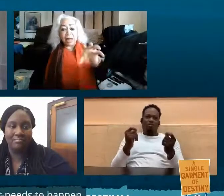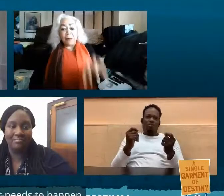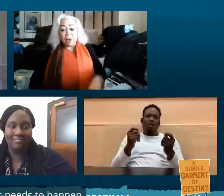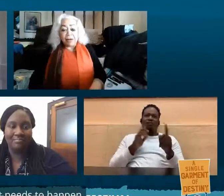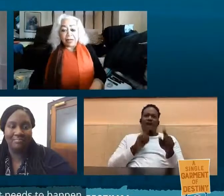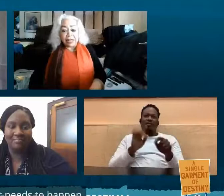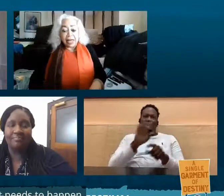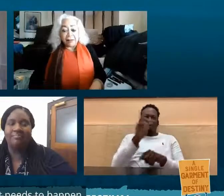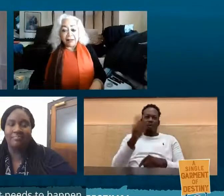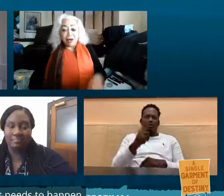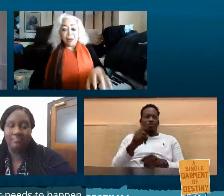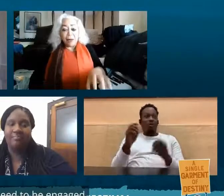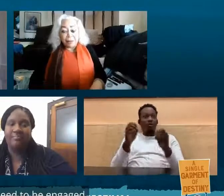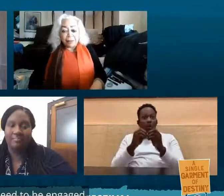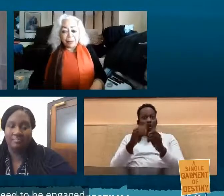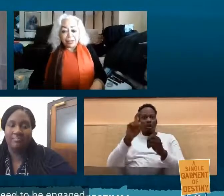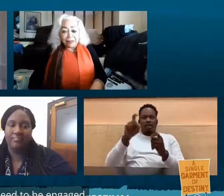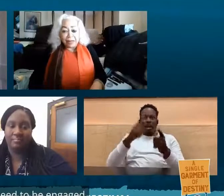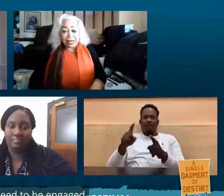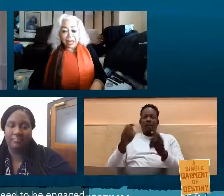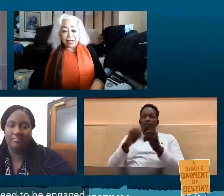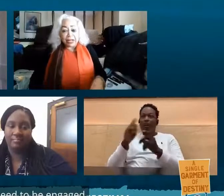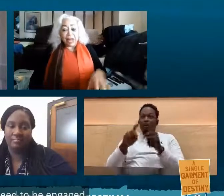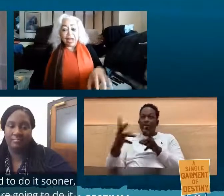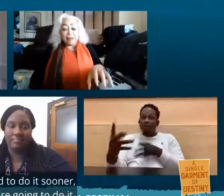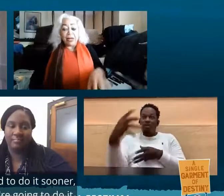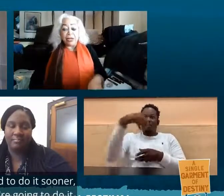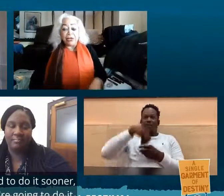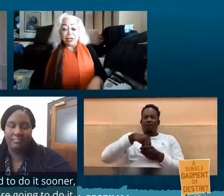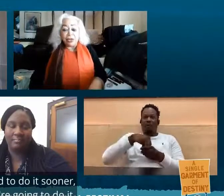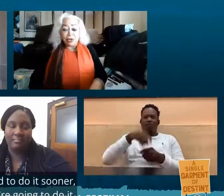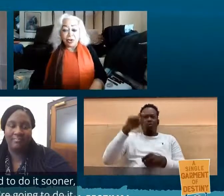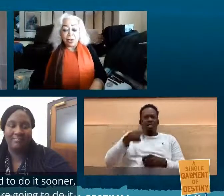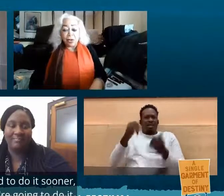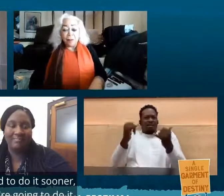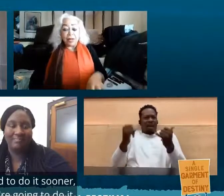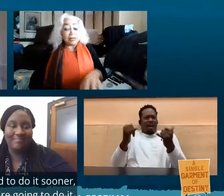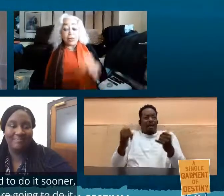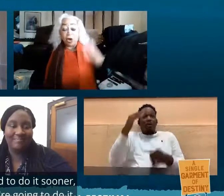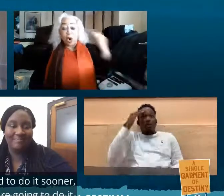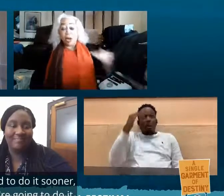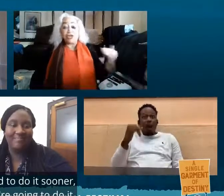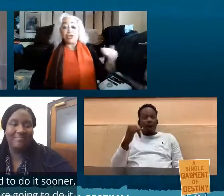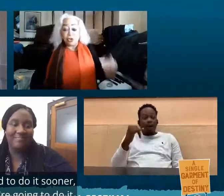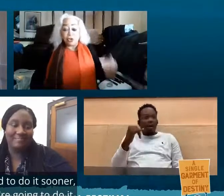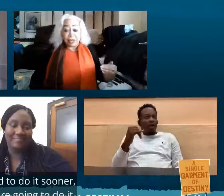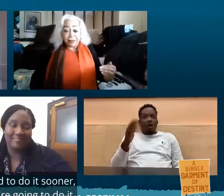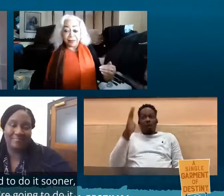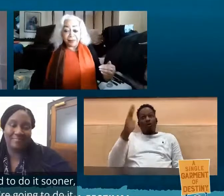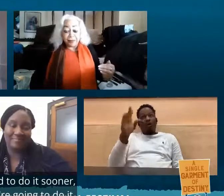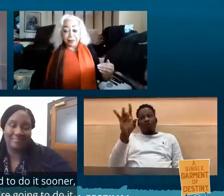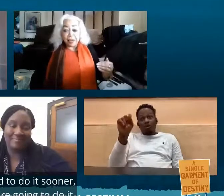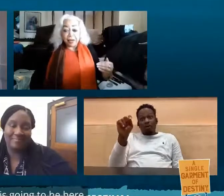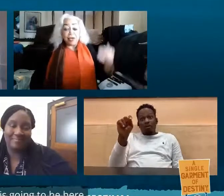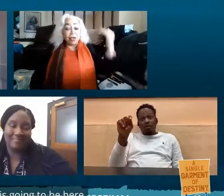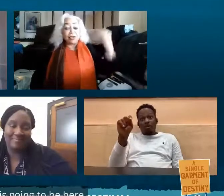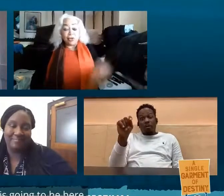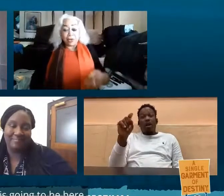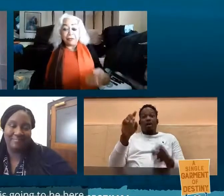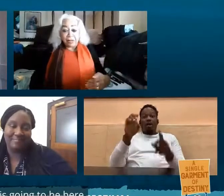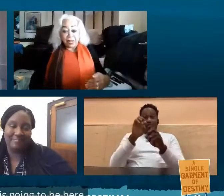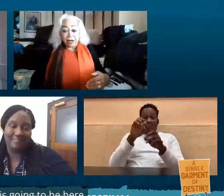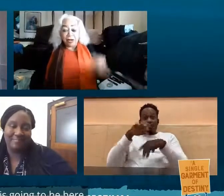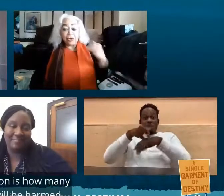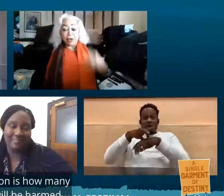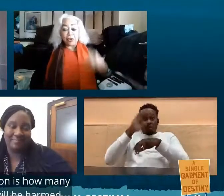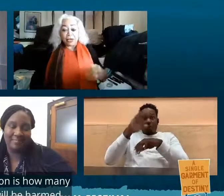question. And more of it needs to happen. More people need to be engaged, and we need to do it sooner because we're going to do it. And the earth is